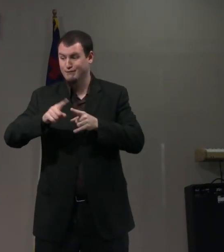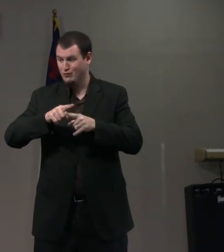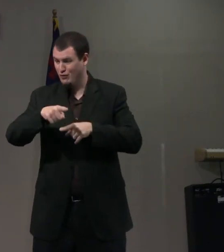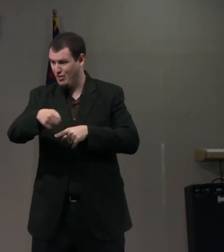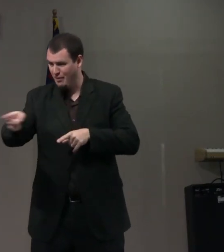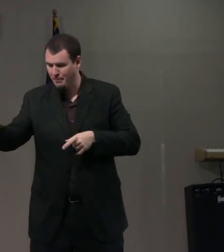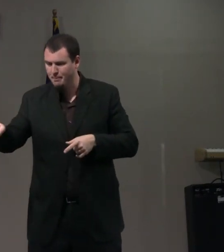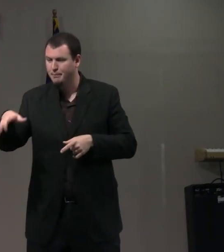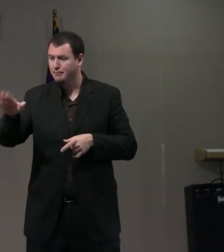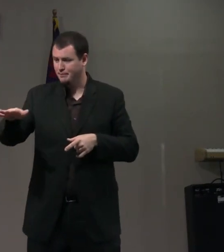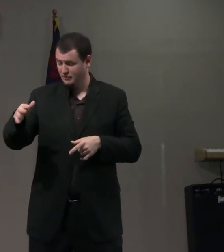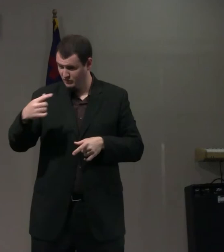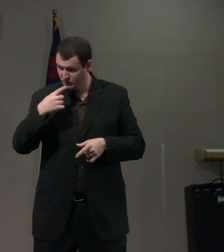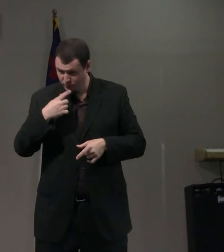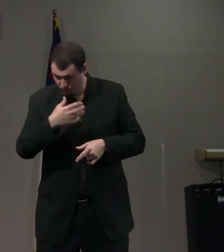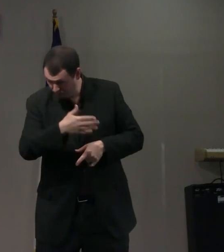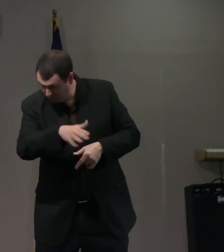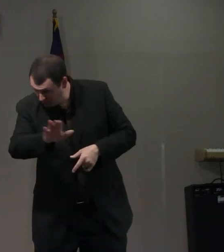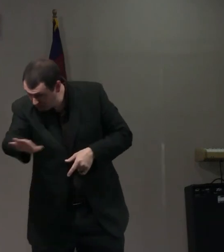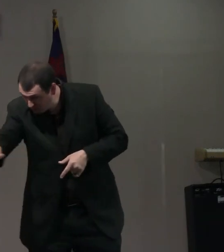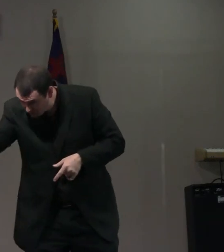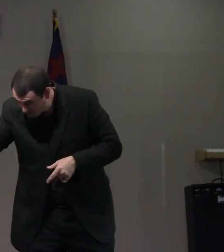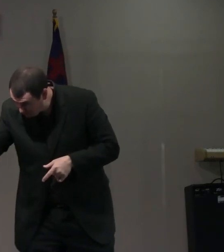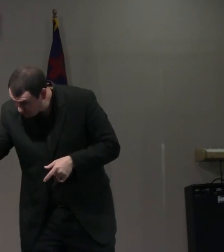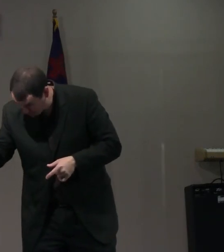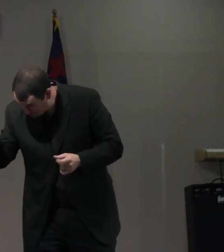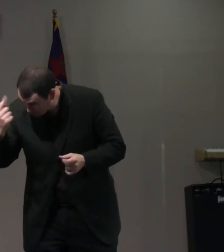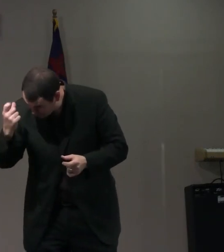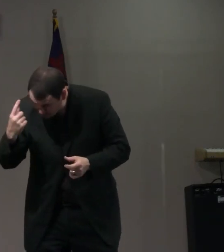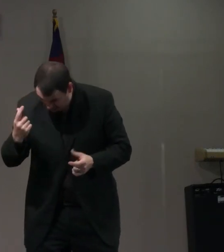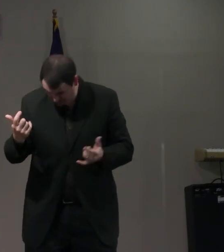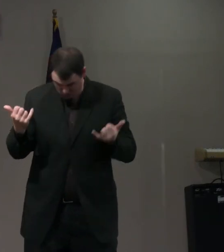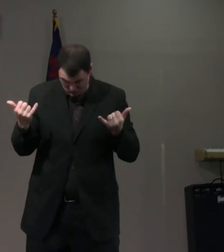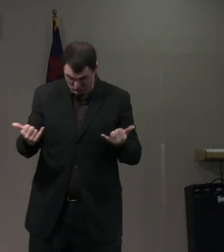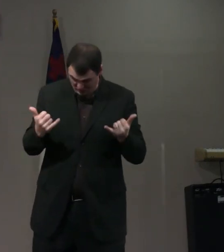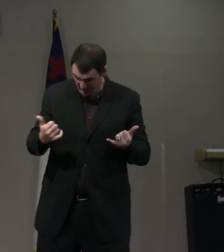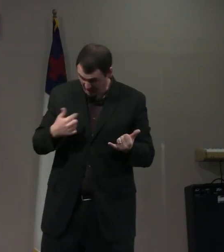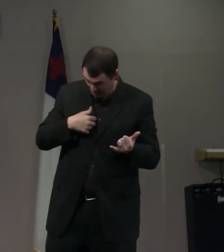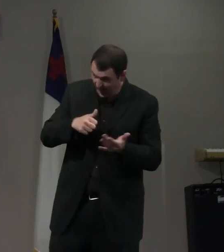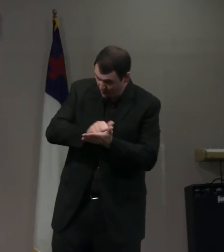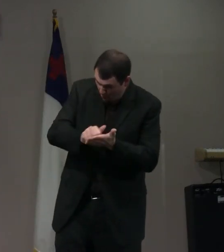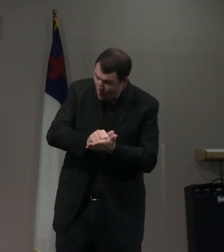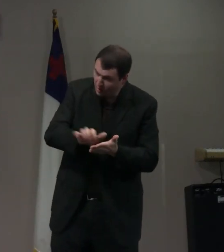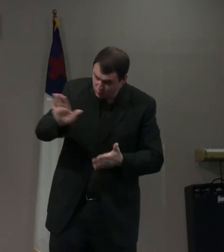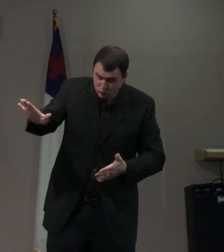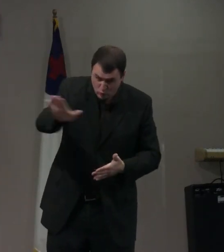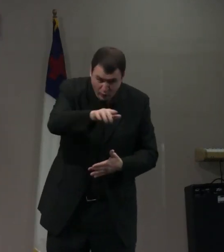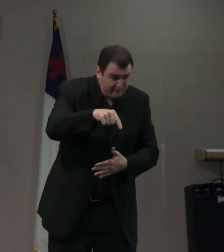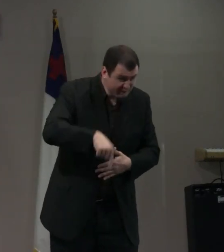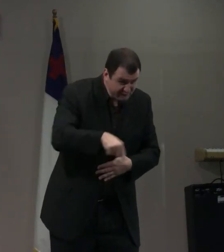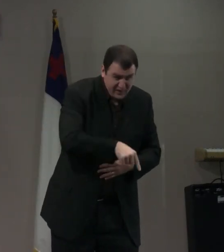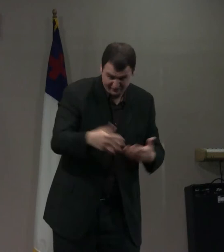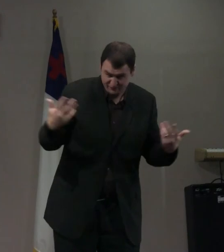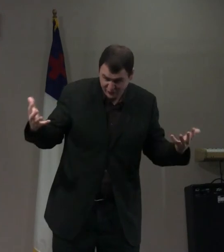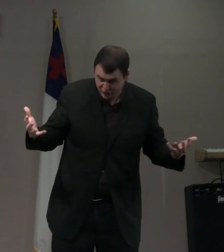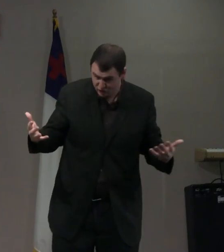And then he explained to them, "You understand just now that I washed your feet